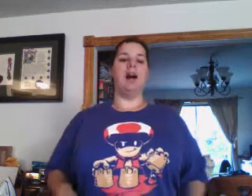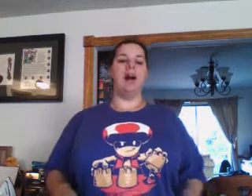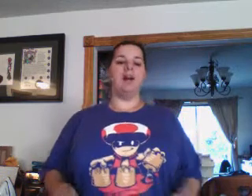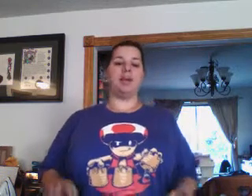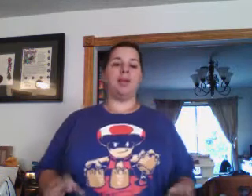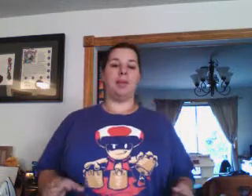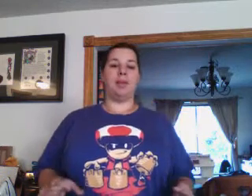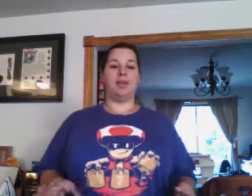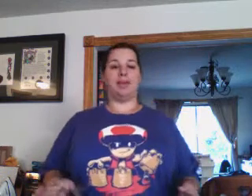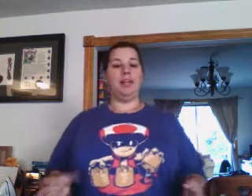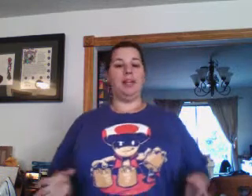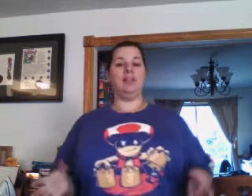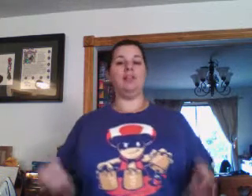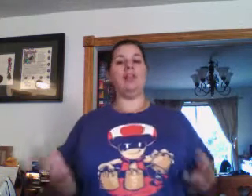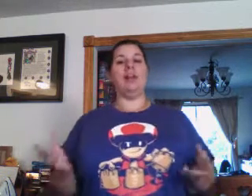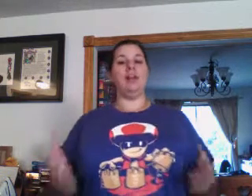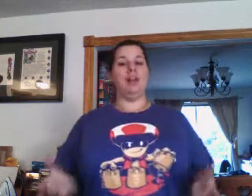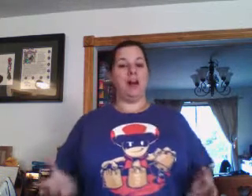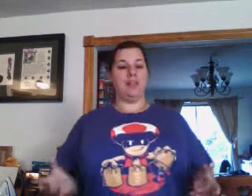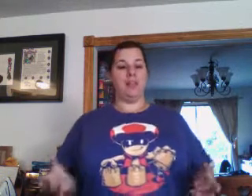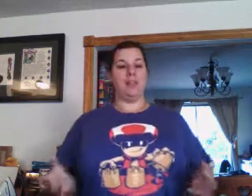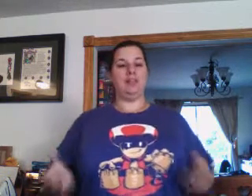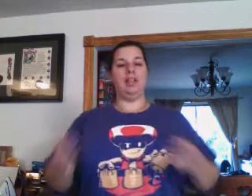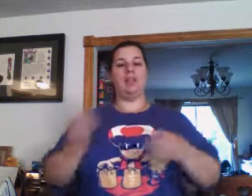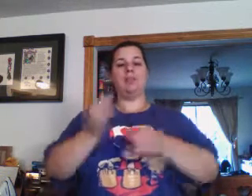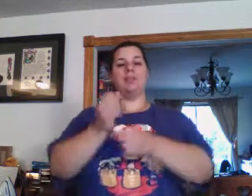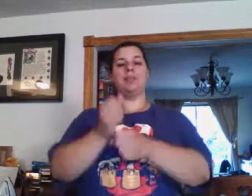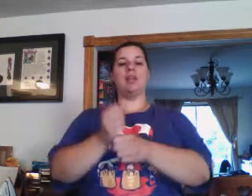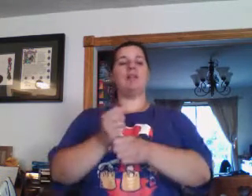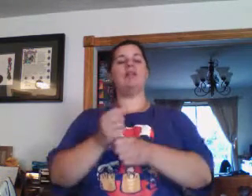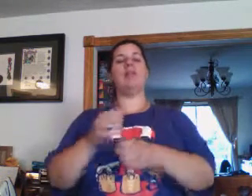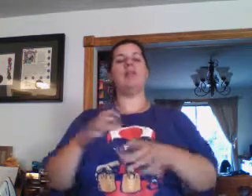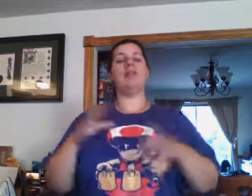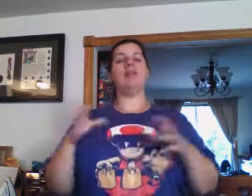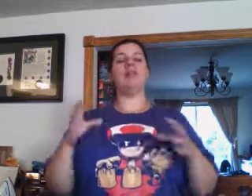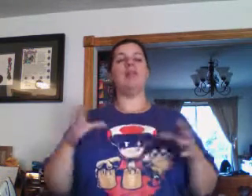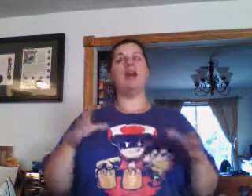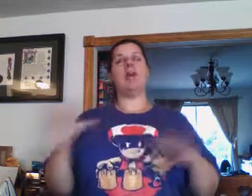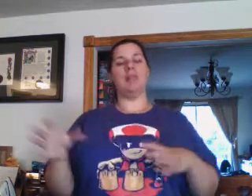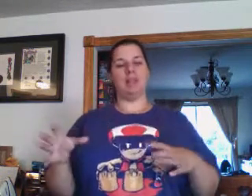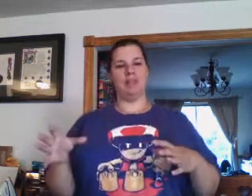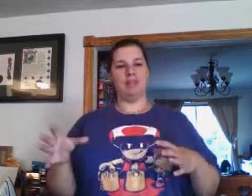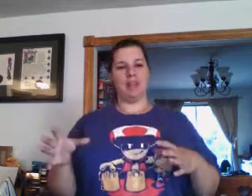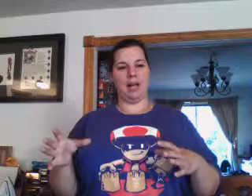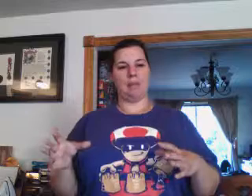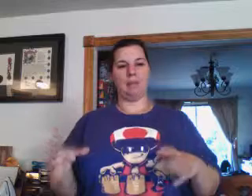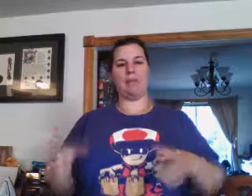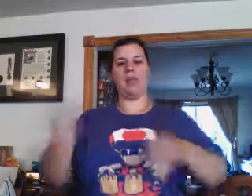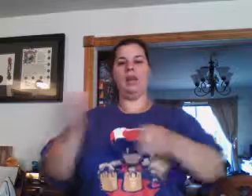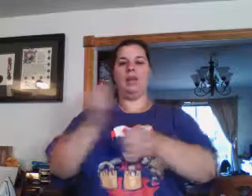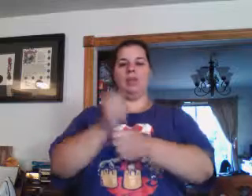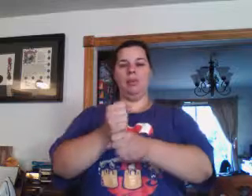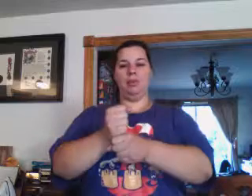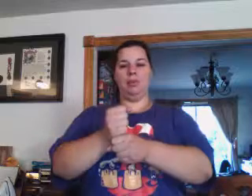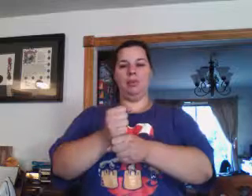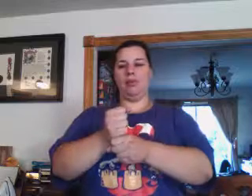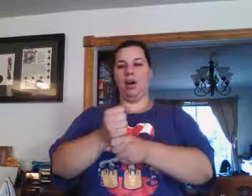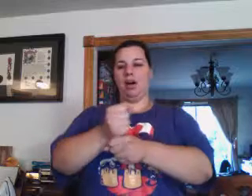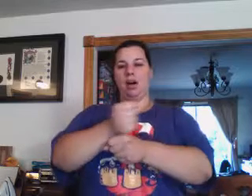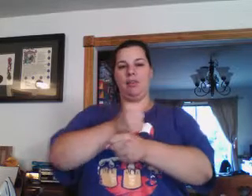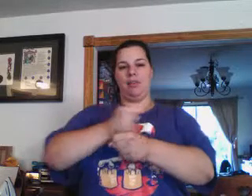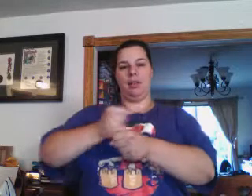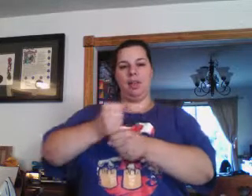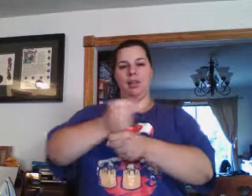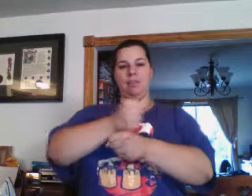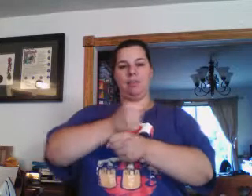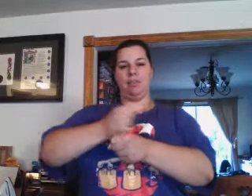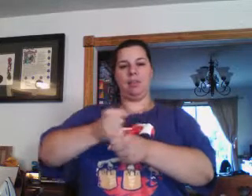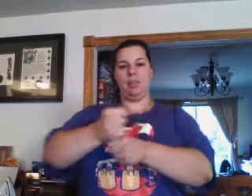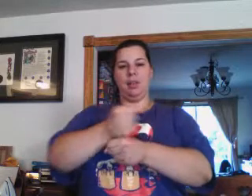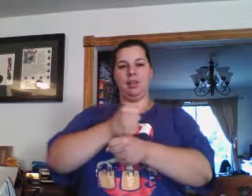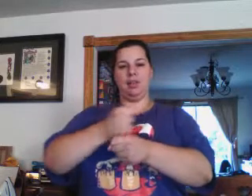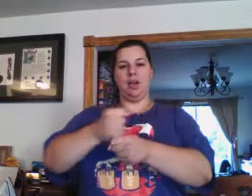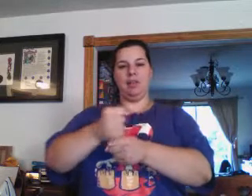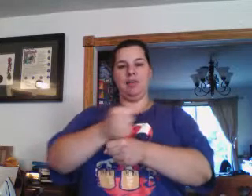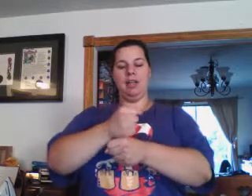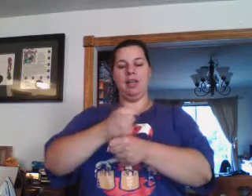A couple other things. Coffee machine. So this is a combination sign. So we've got coffee, right? We all know coffee?